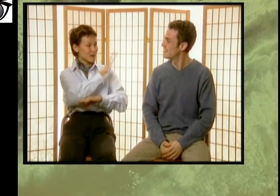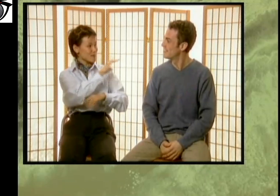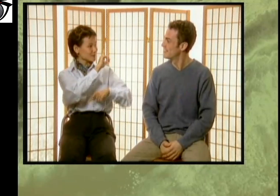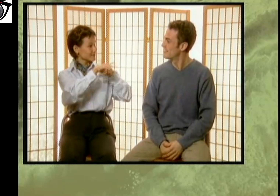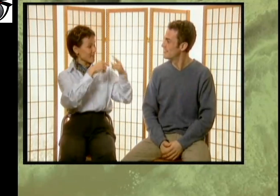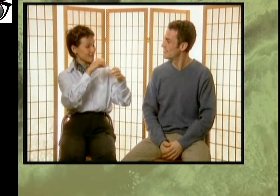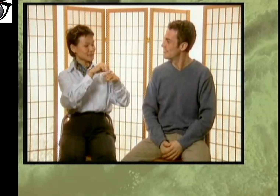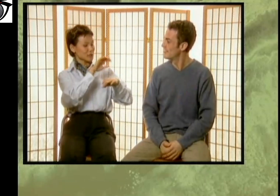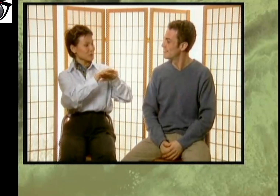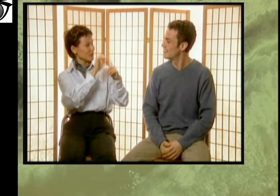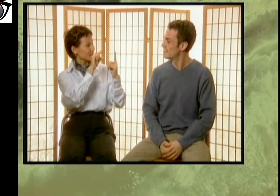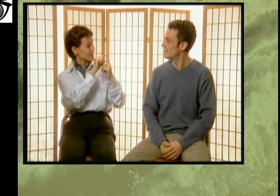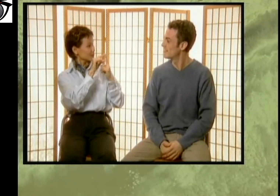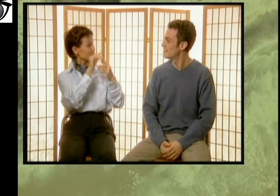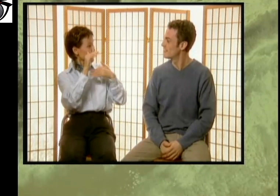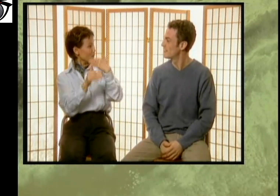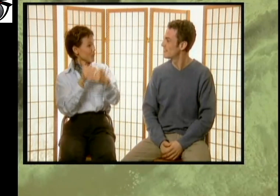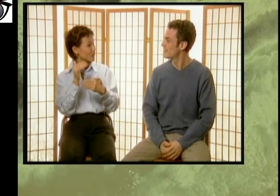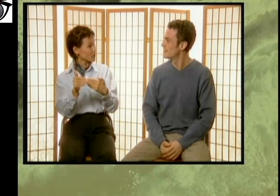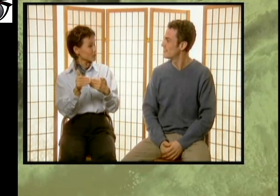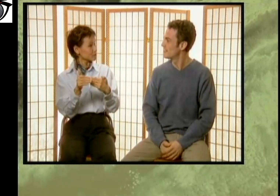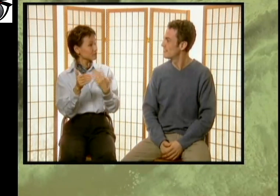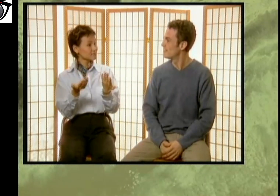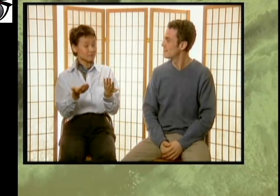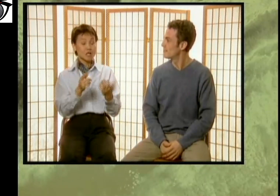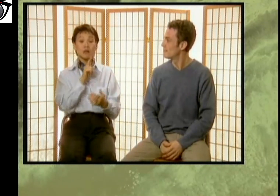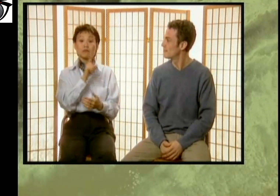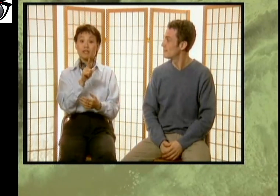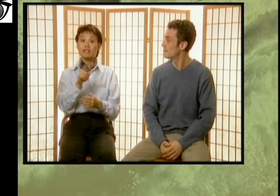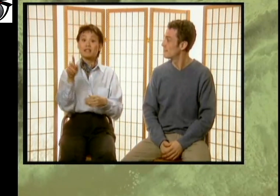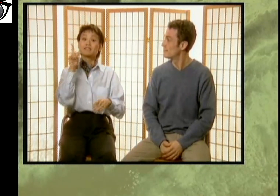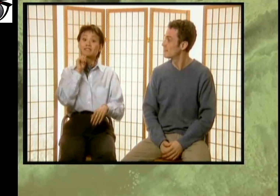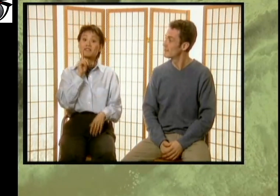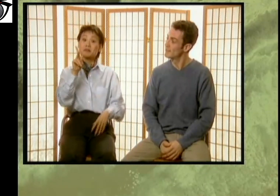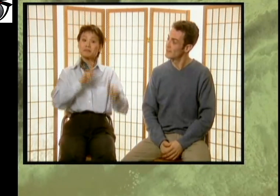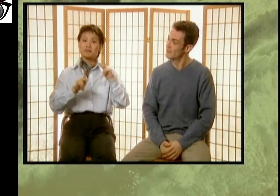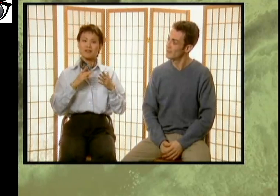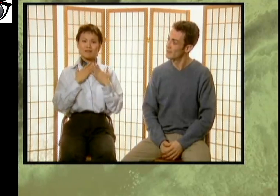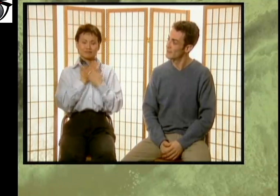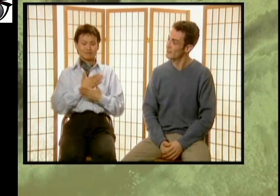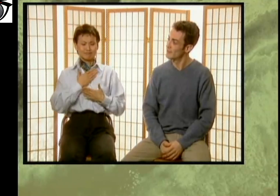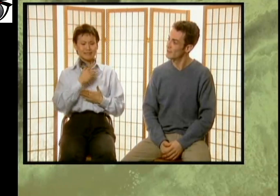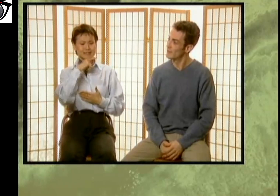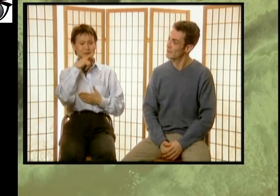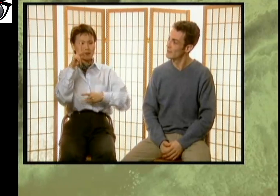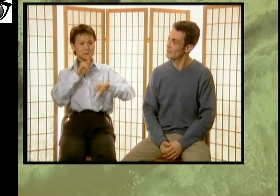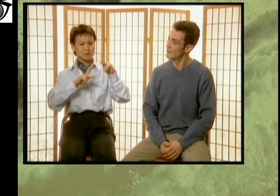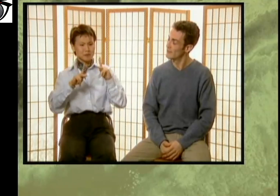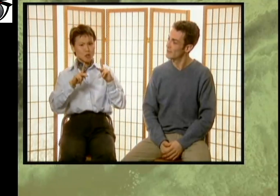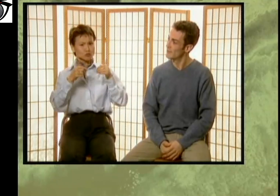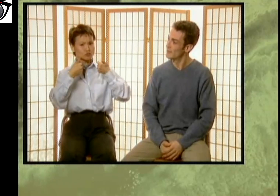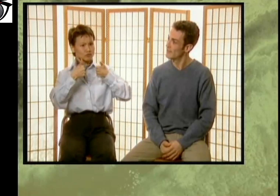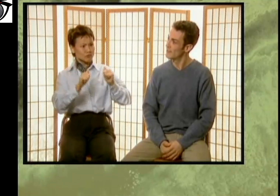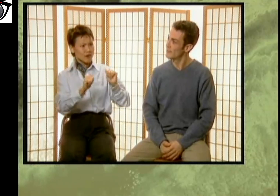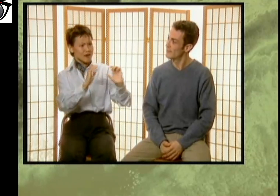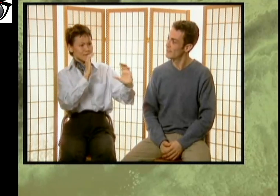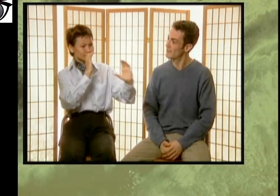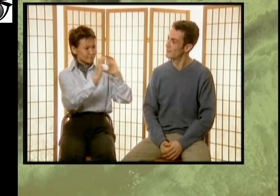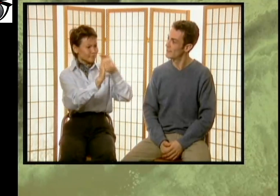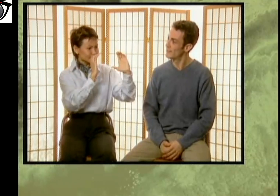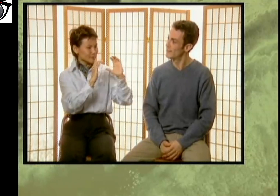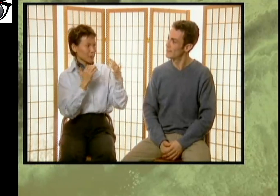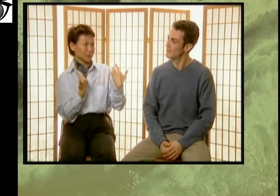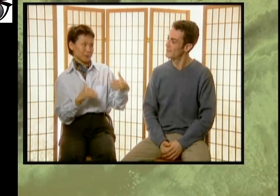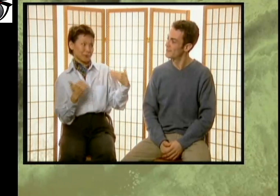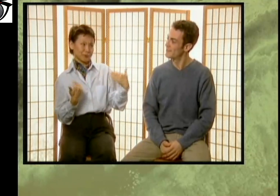That's right. I can understand your signs used in English word order. Deaf people appreciate that hearing